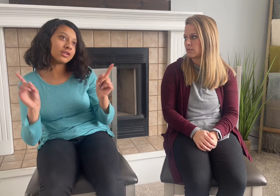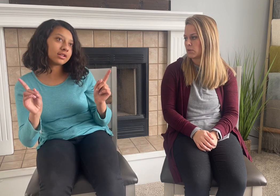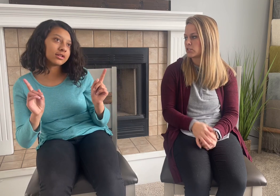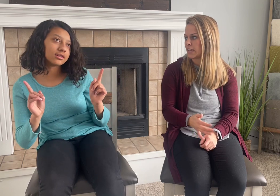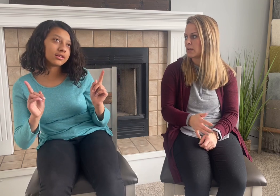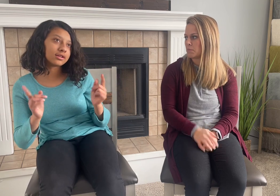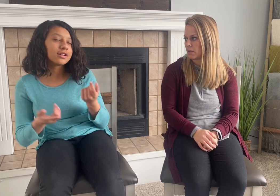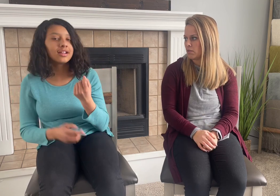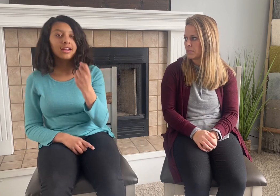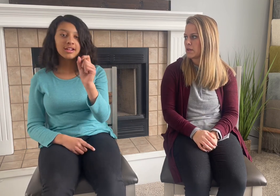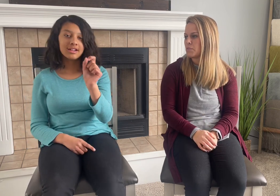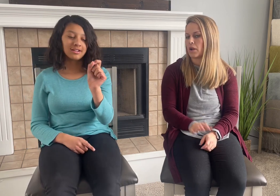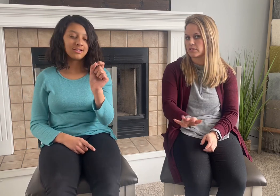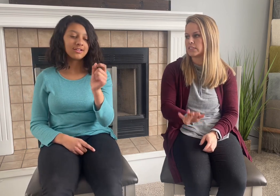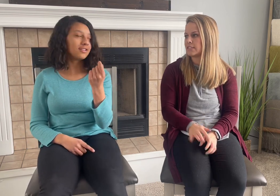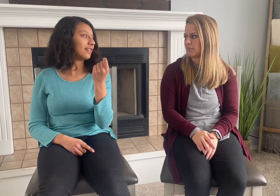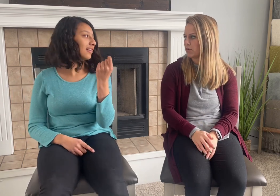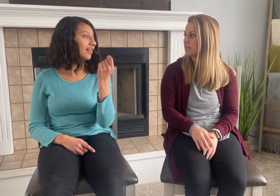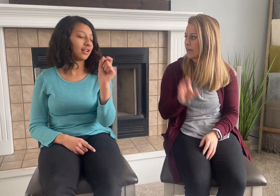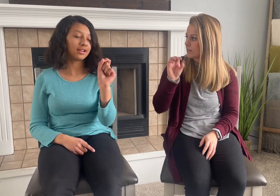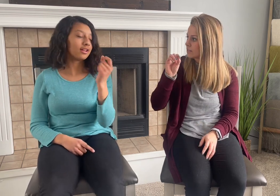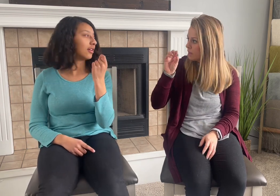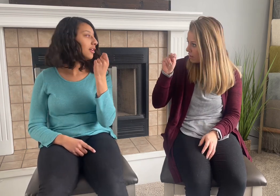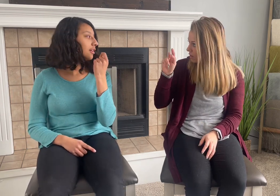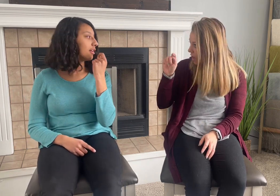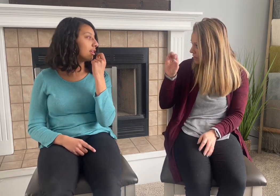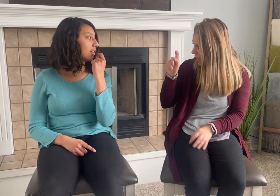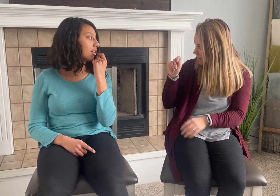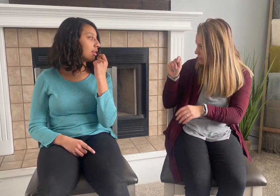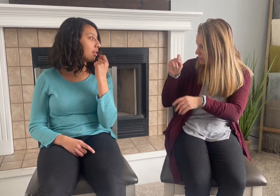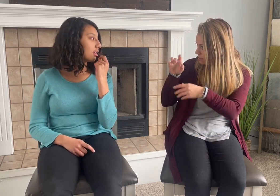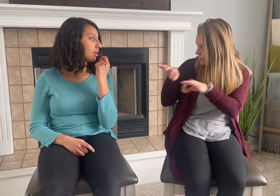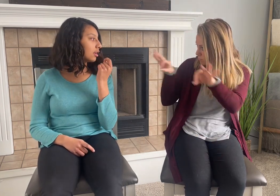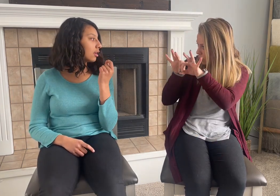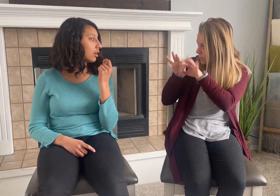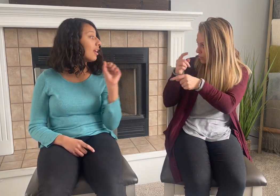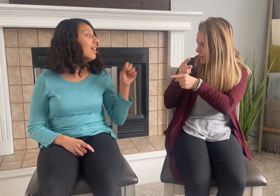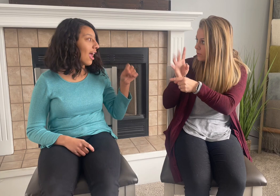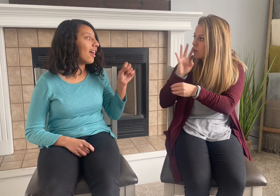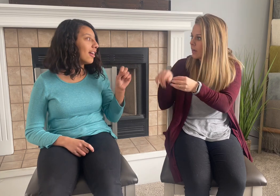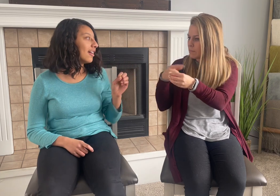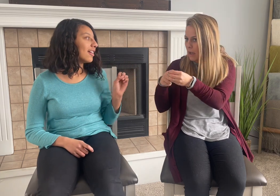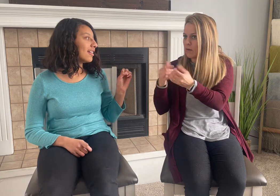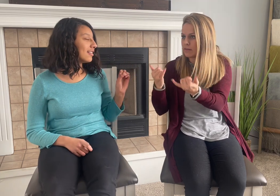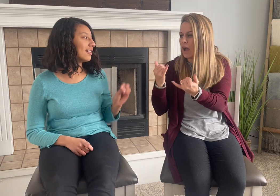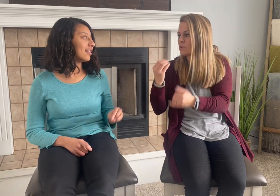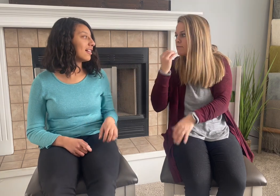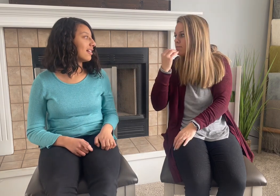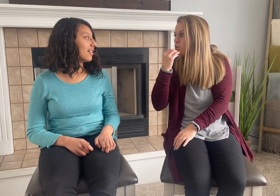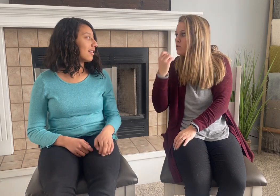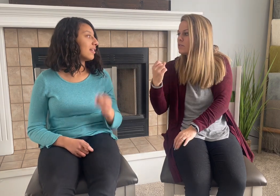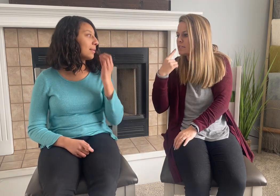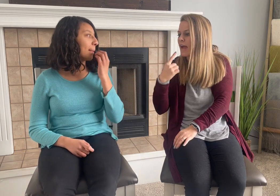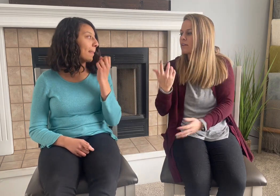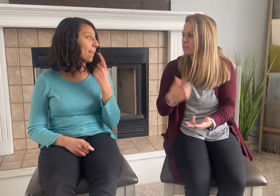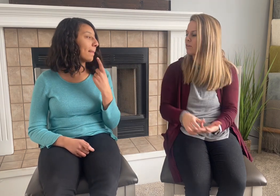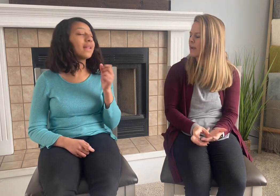when you're taking a pill, but obviously it's different. Yeah. Cause context is important, right? We're talking about now is food or snacks, right?